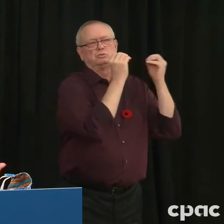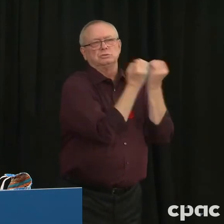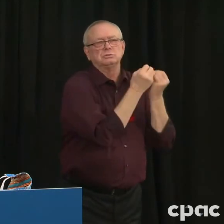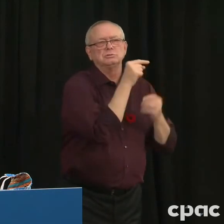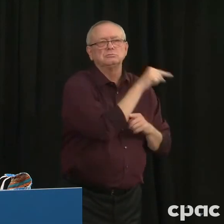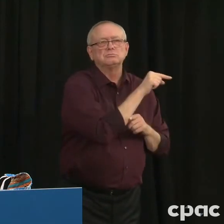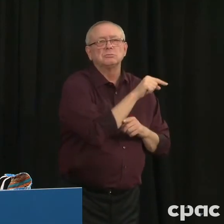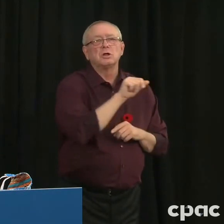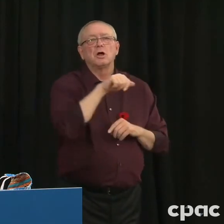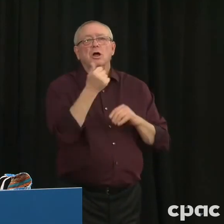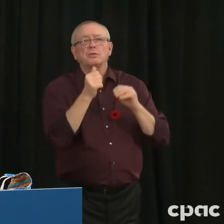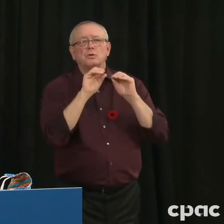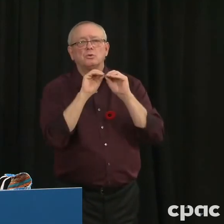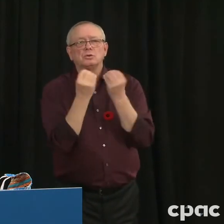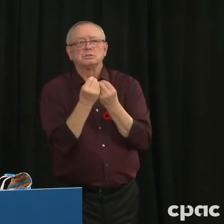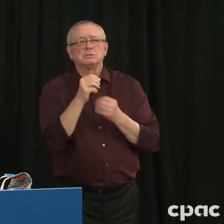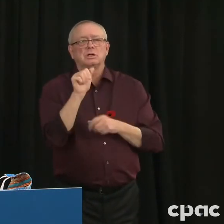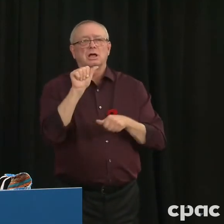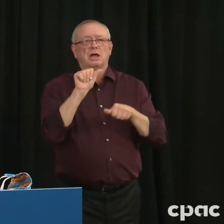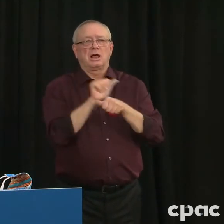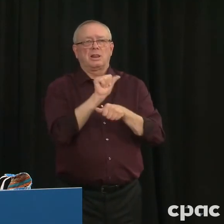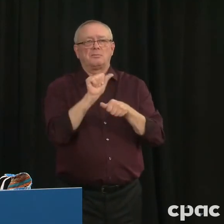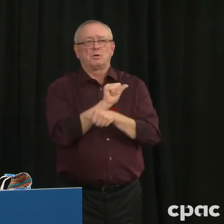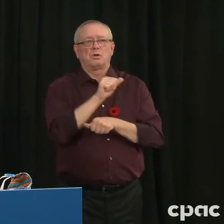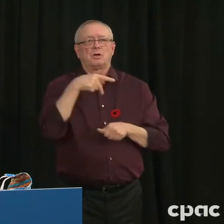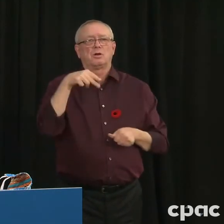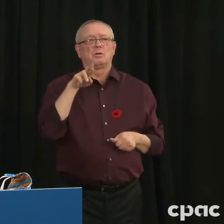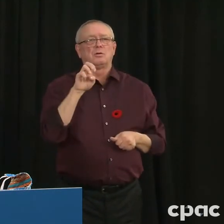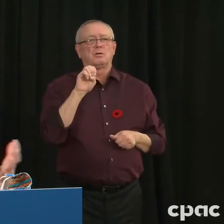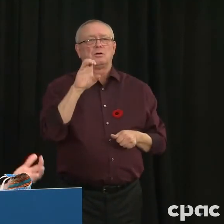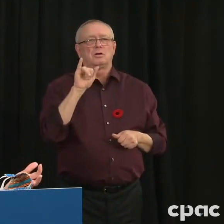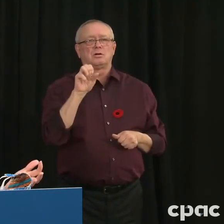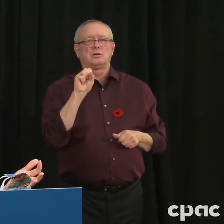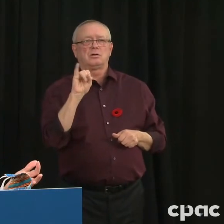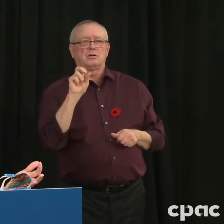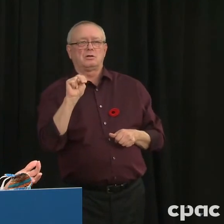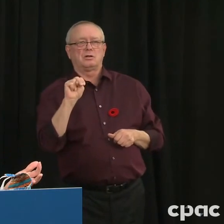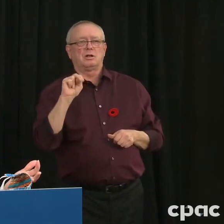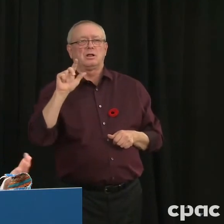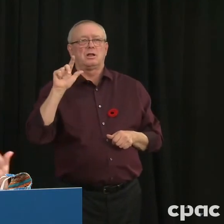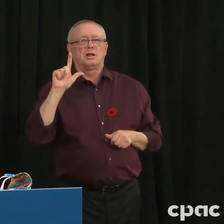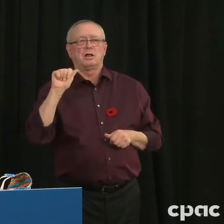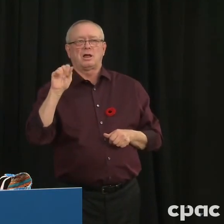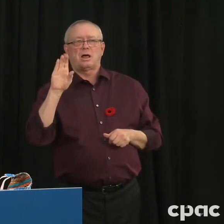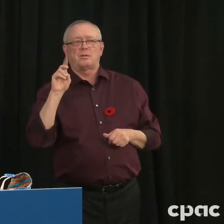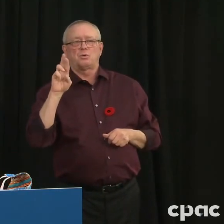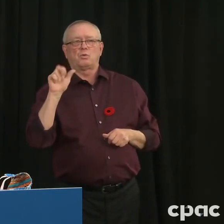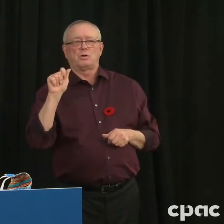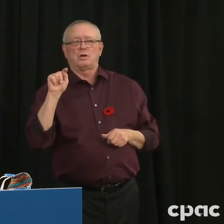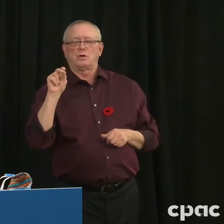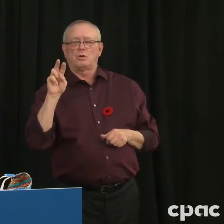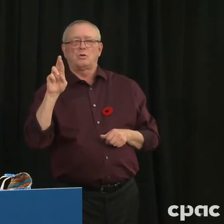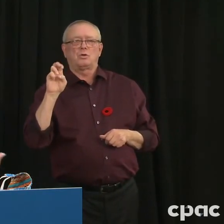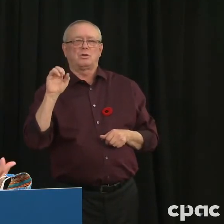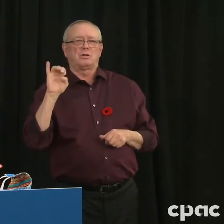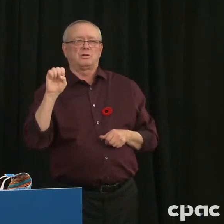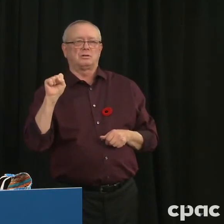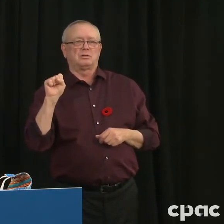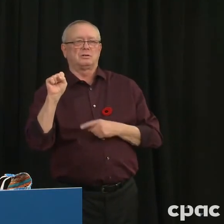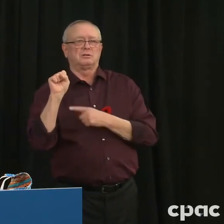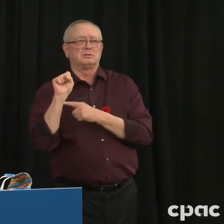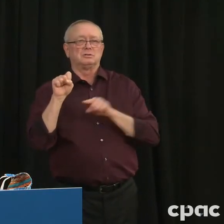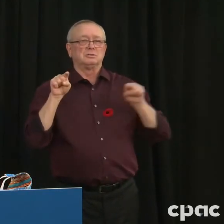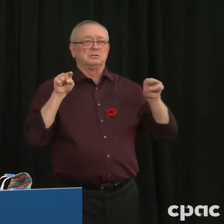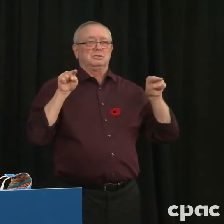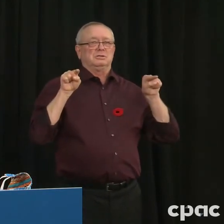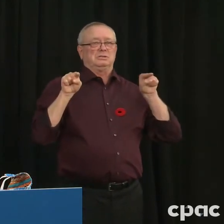part of AHS does have that advantage of being a very large organization with really good supply